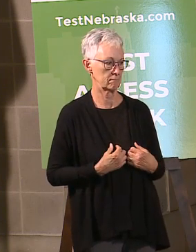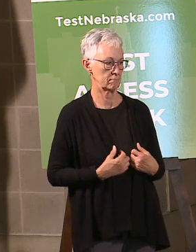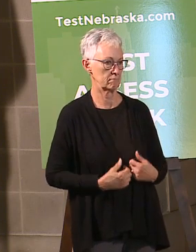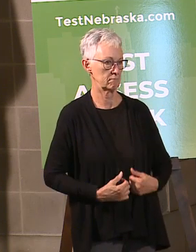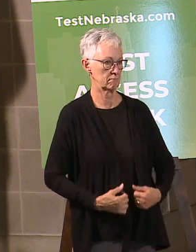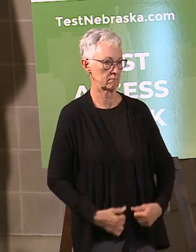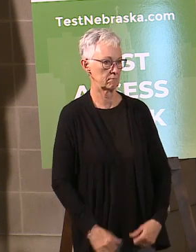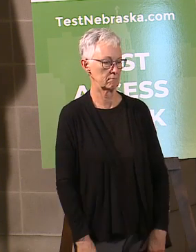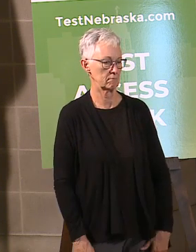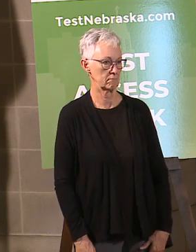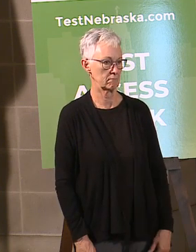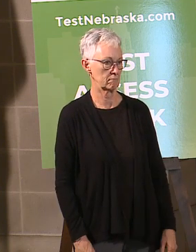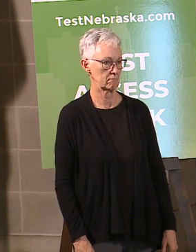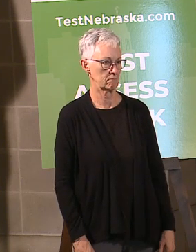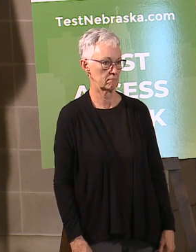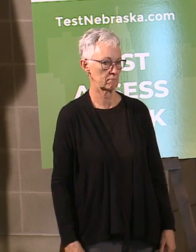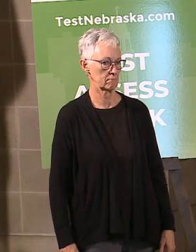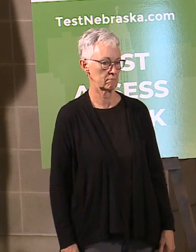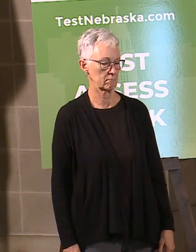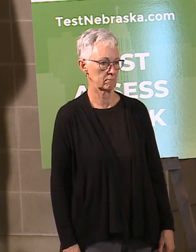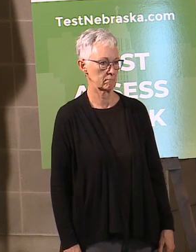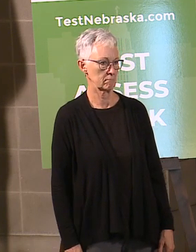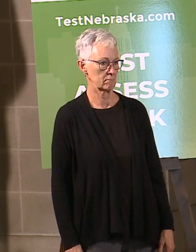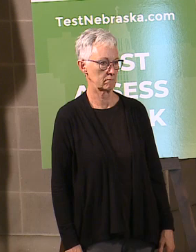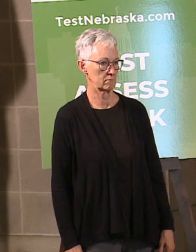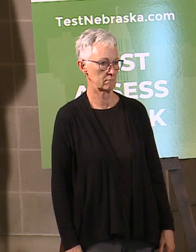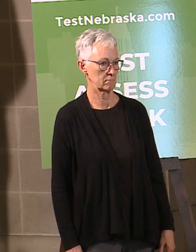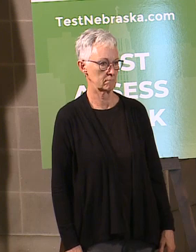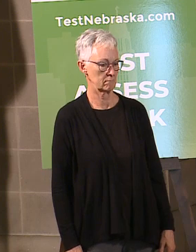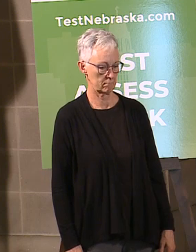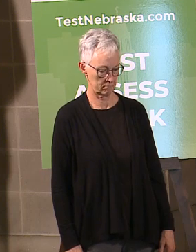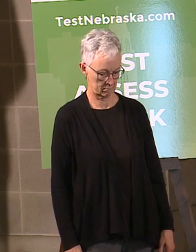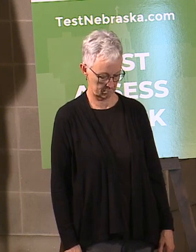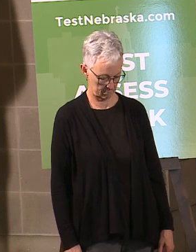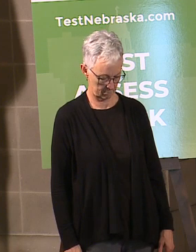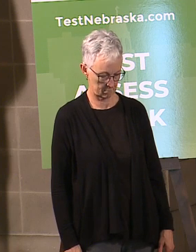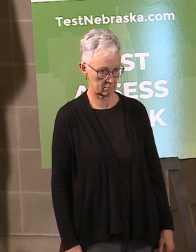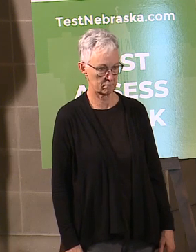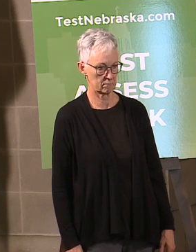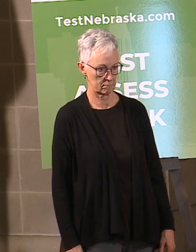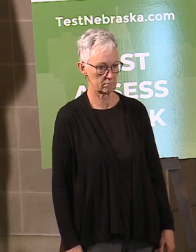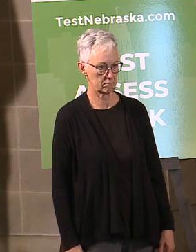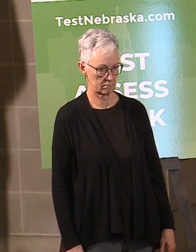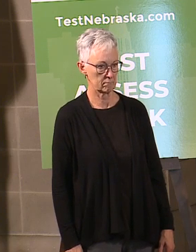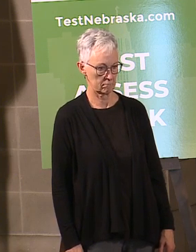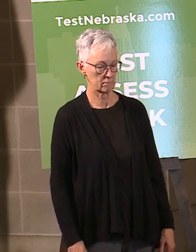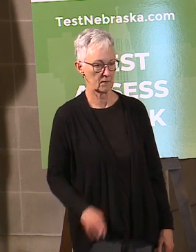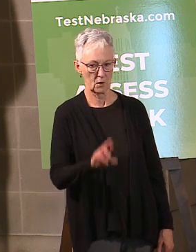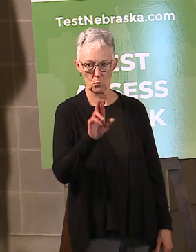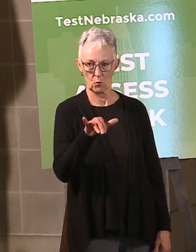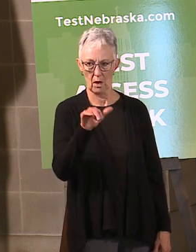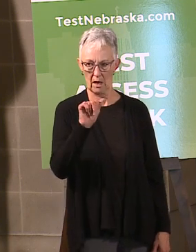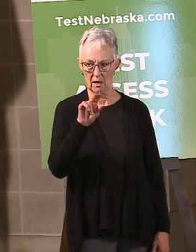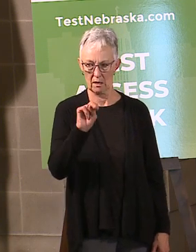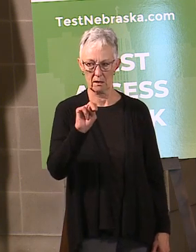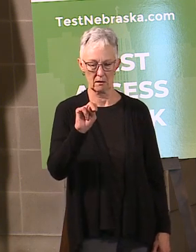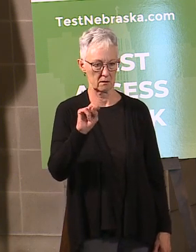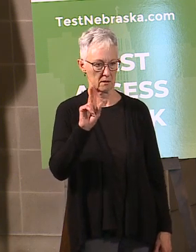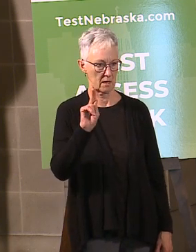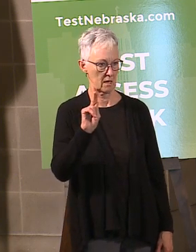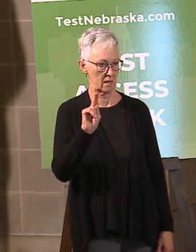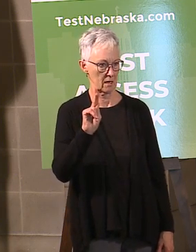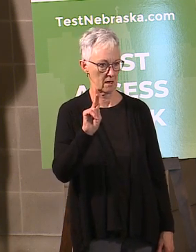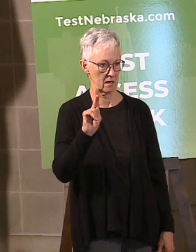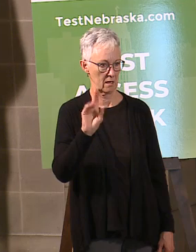restrictions and not overwhelming the healthcare system? And that's his question. All right, so Ryan, KFGW, wants to know, how do you find